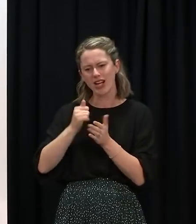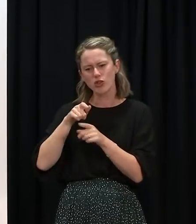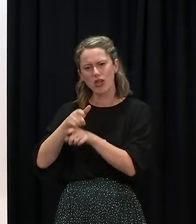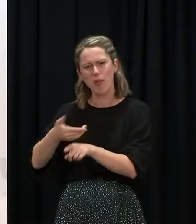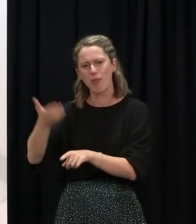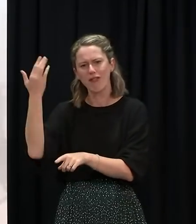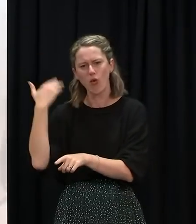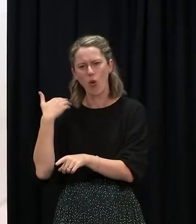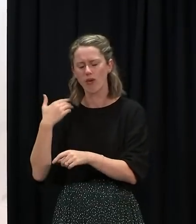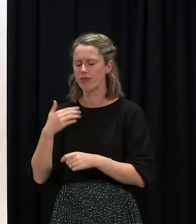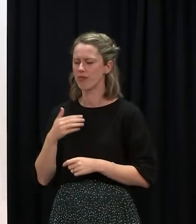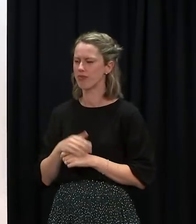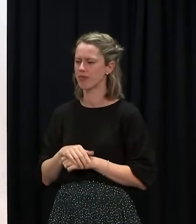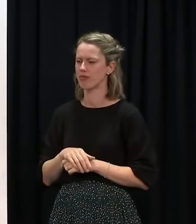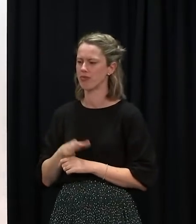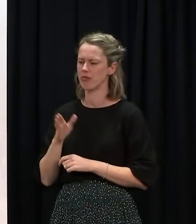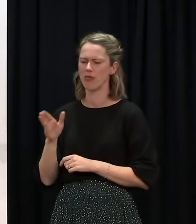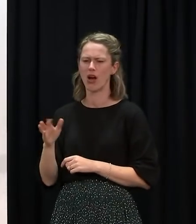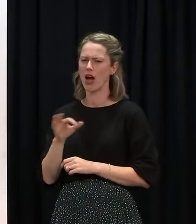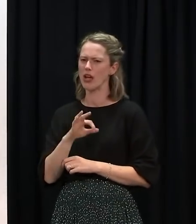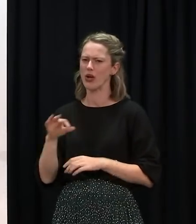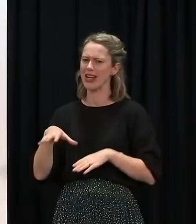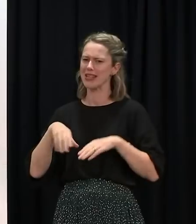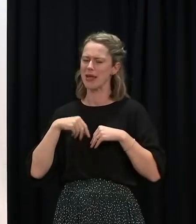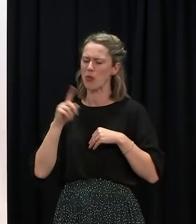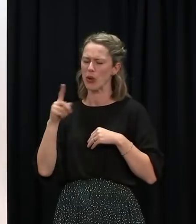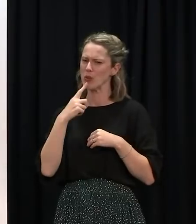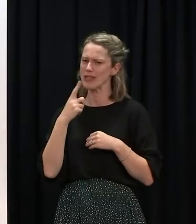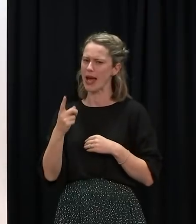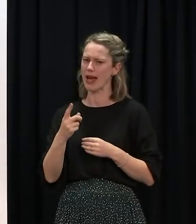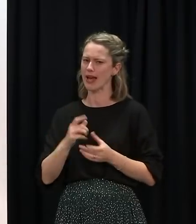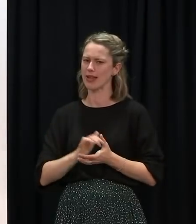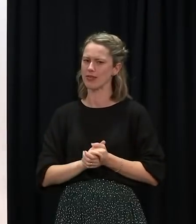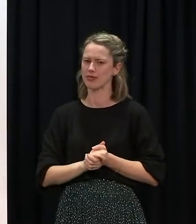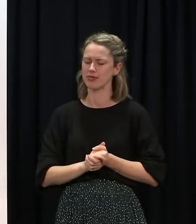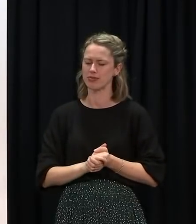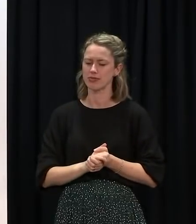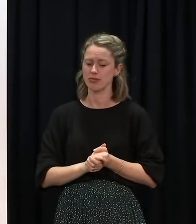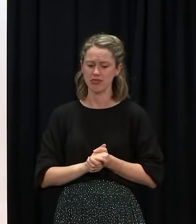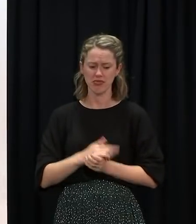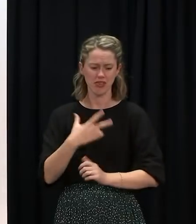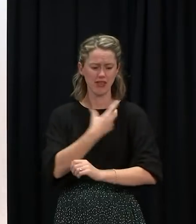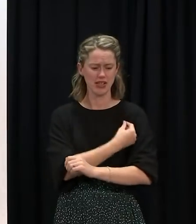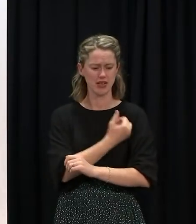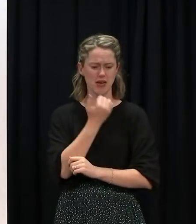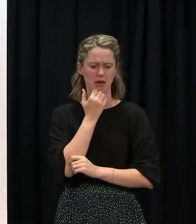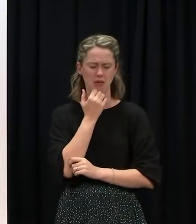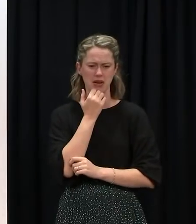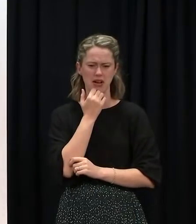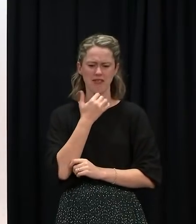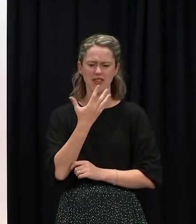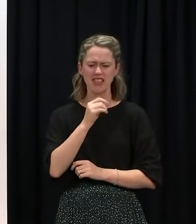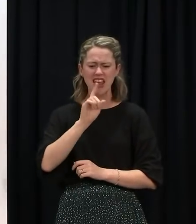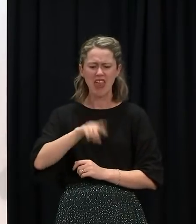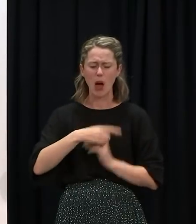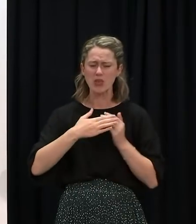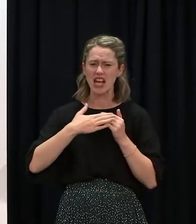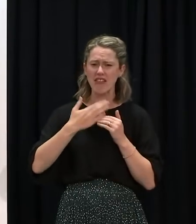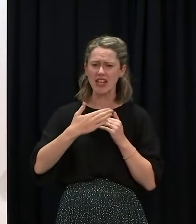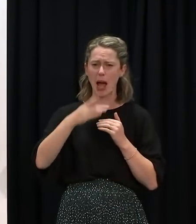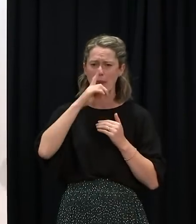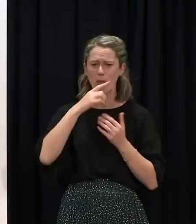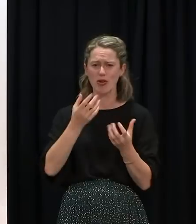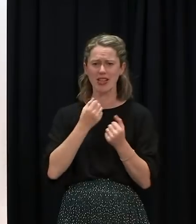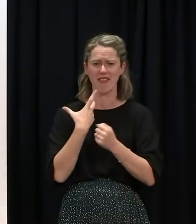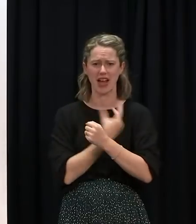I don't necessarily accept the overall conclusion that you've reached there. We're still seeing vaccination rates around 50,000 plus a day,